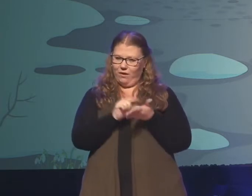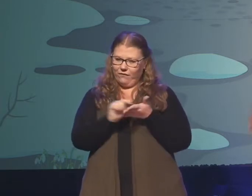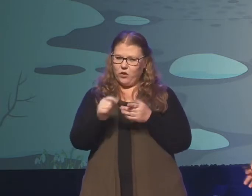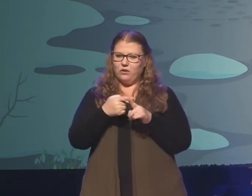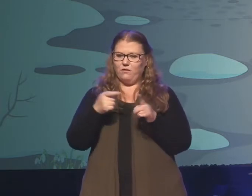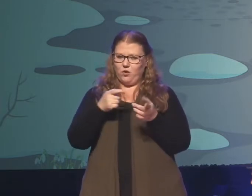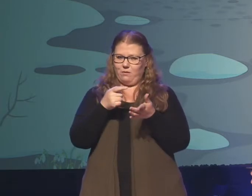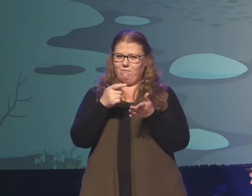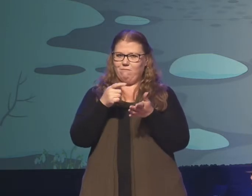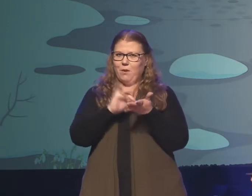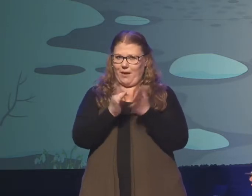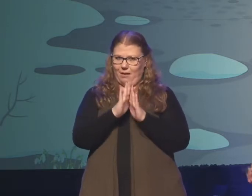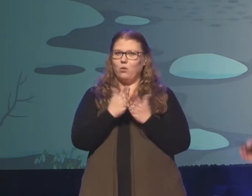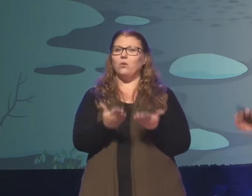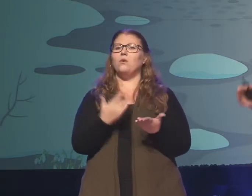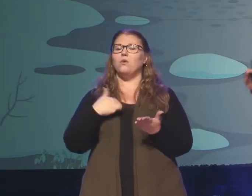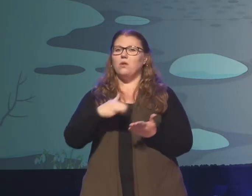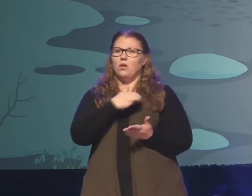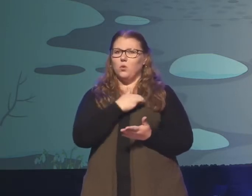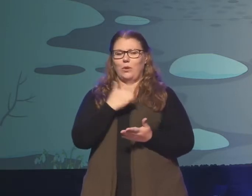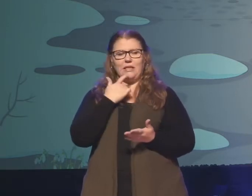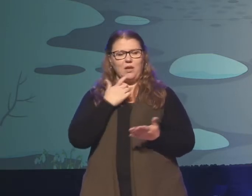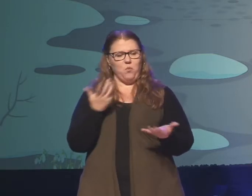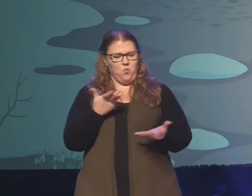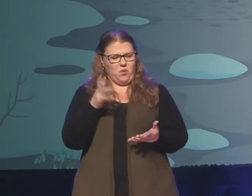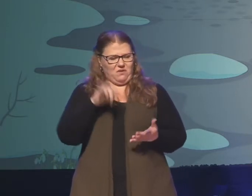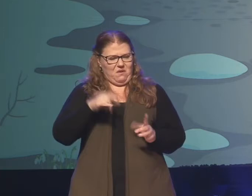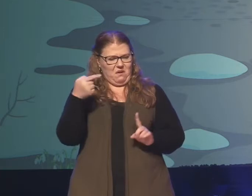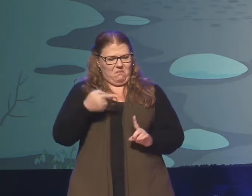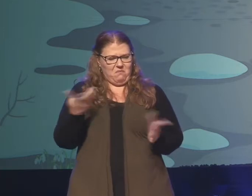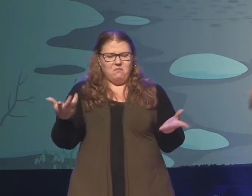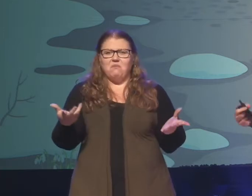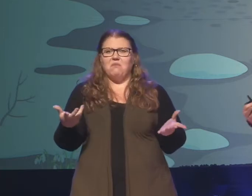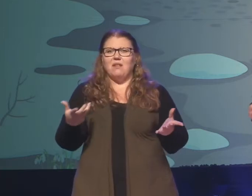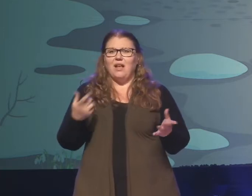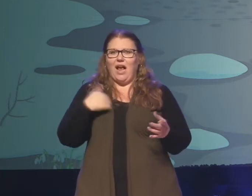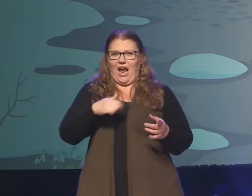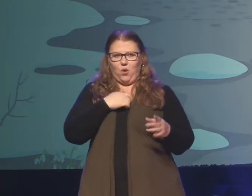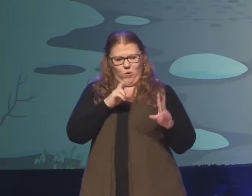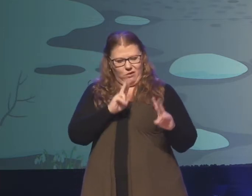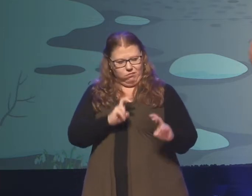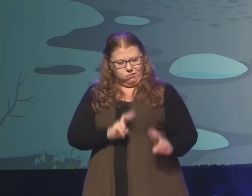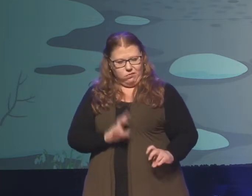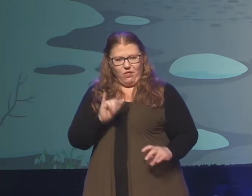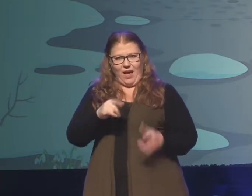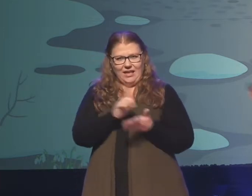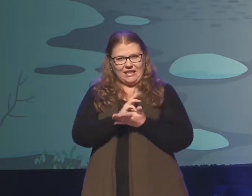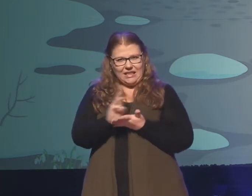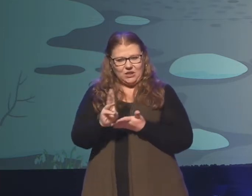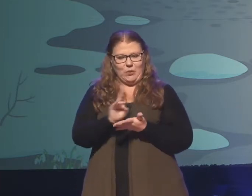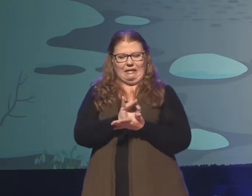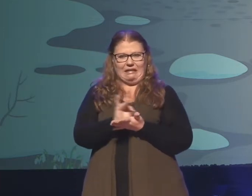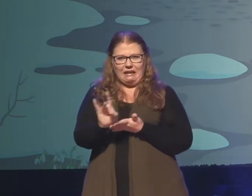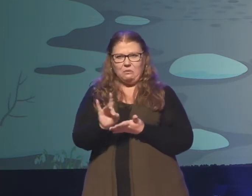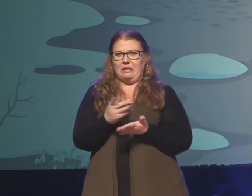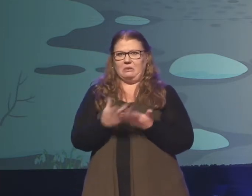from Scripture that we just kind of say, what is this all about? And we unpack that over 6 weeks, 8 weeks, whatever it might be. And our anchor